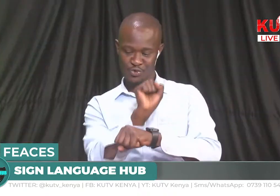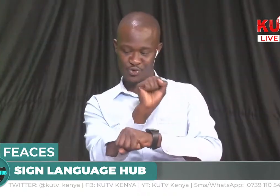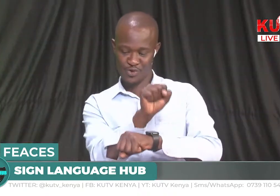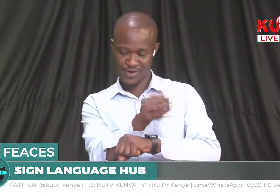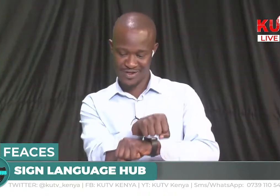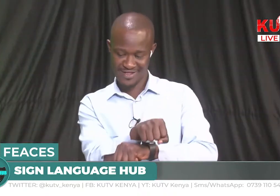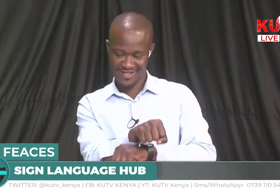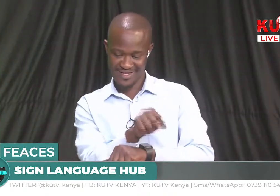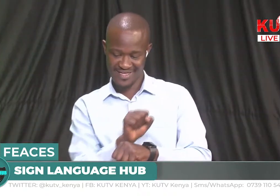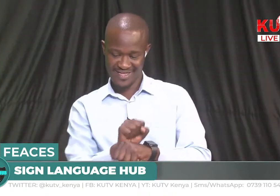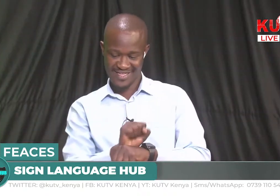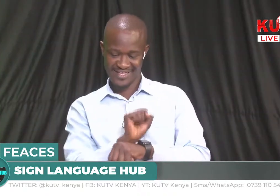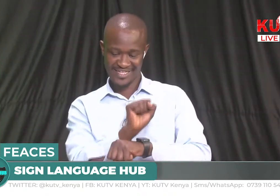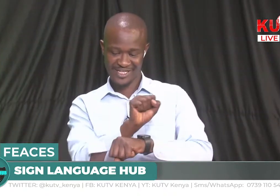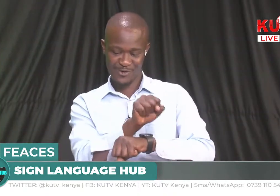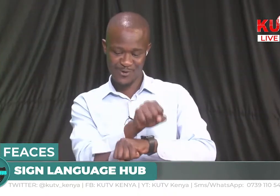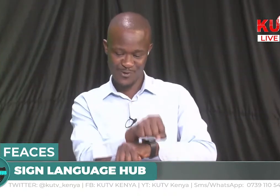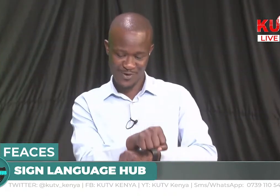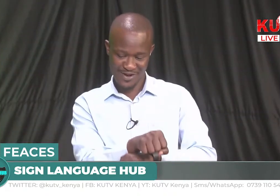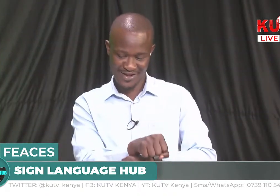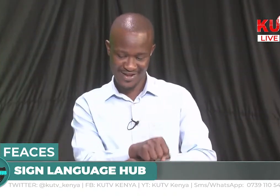Stool. Stool.